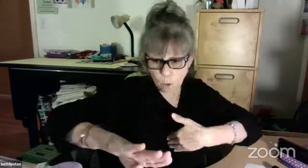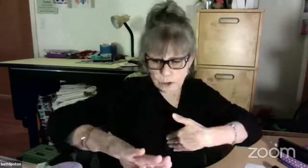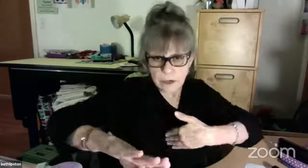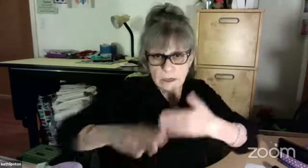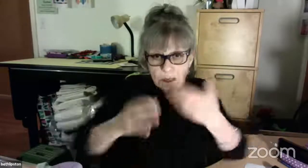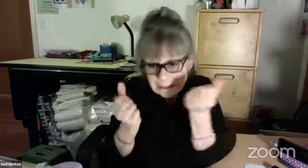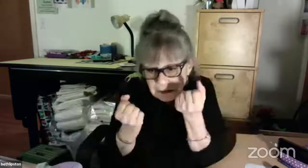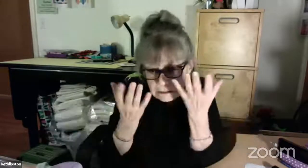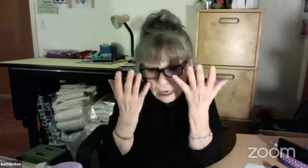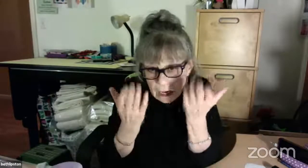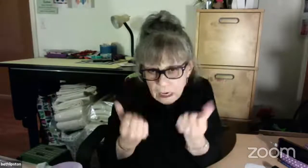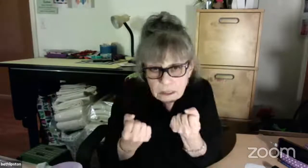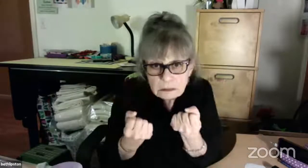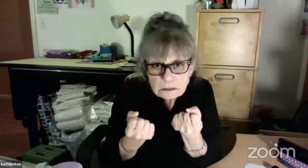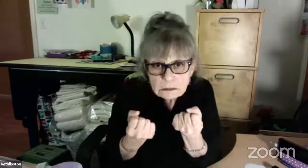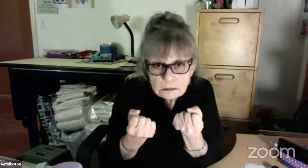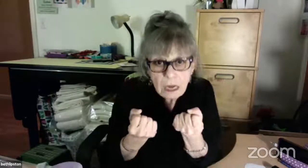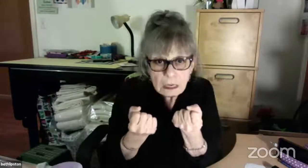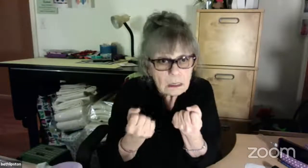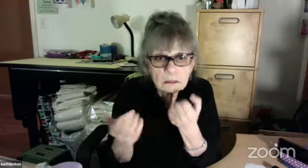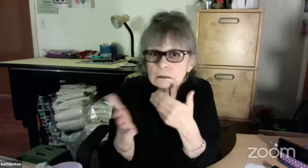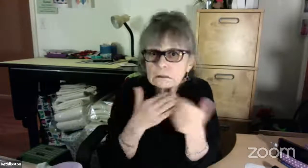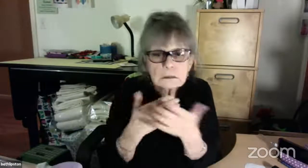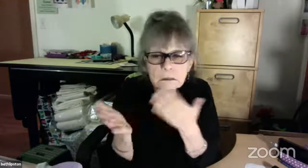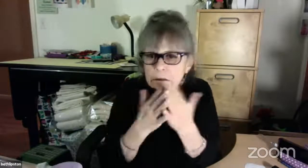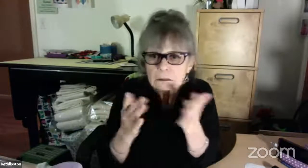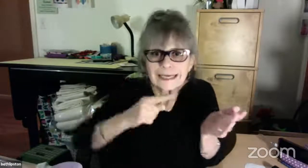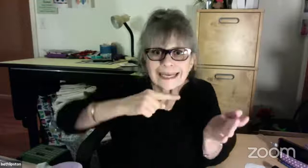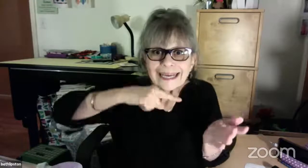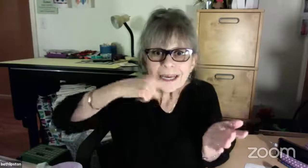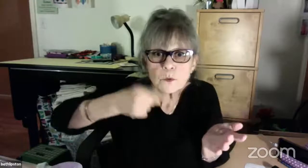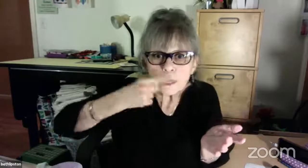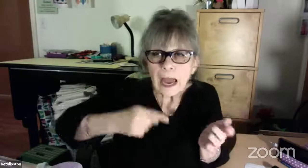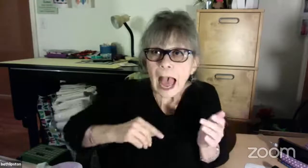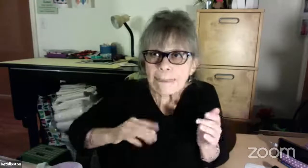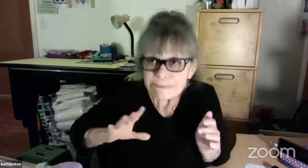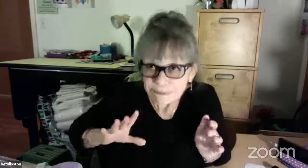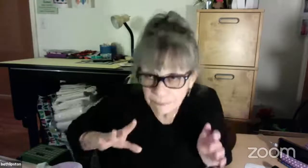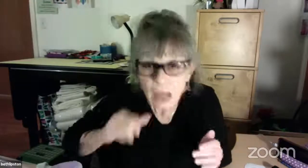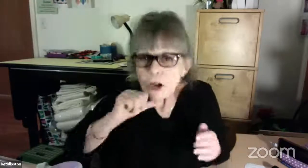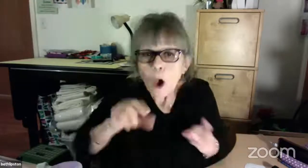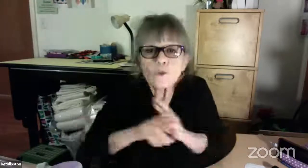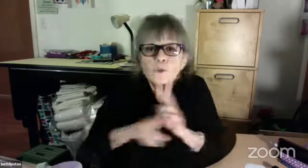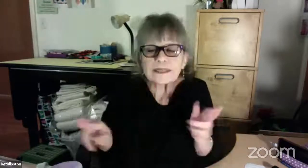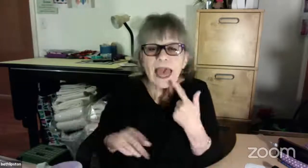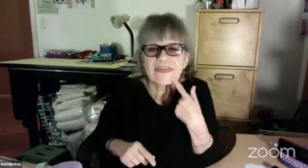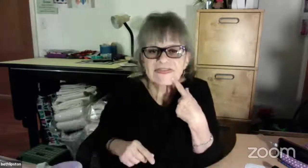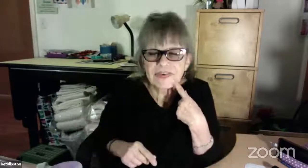Yes, I mean, as soon as we're born, we can start using sign language. It doesn't matter if you're hearing or deaf.